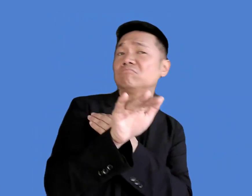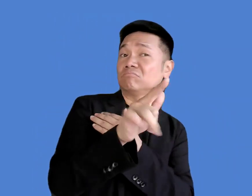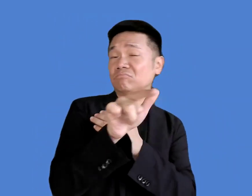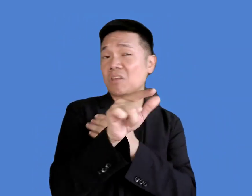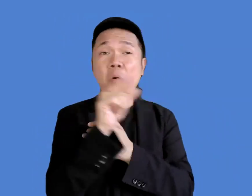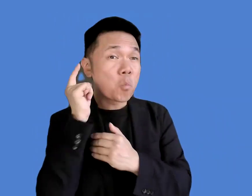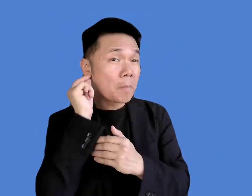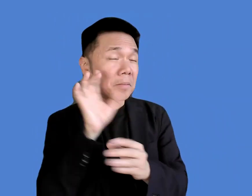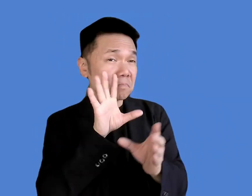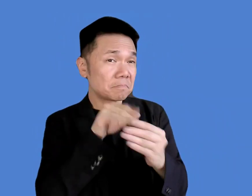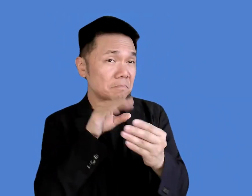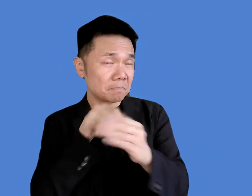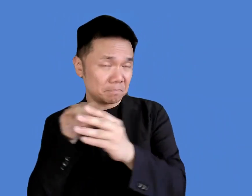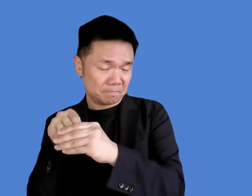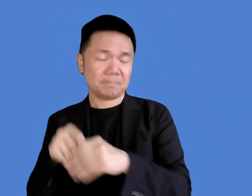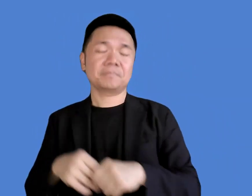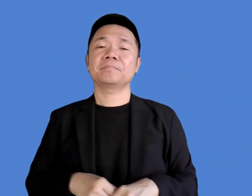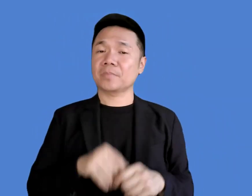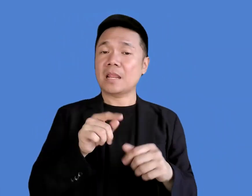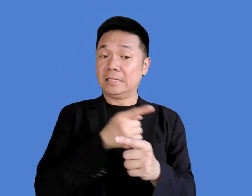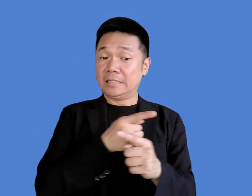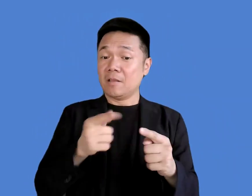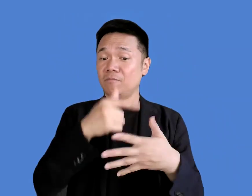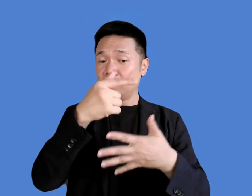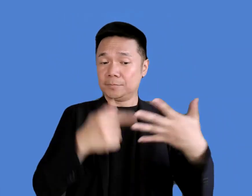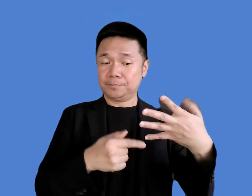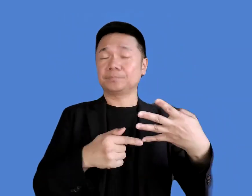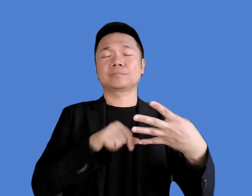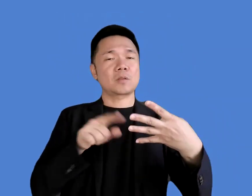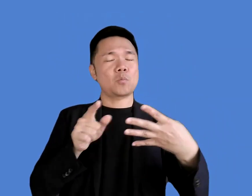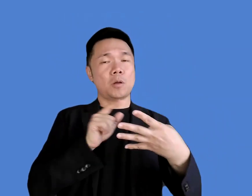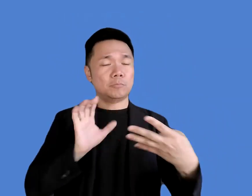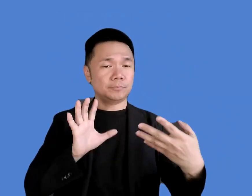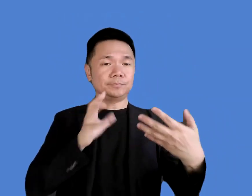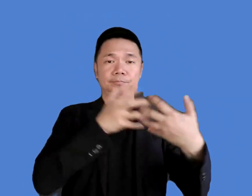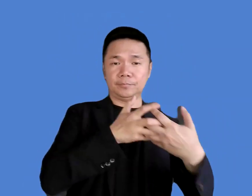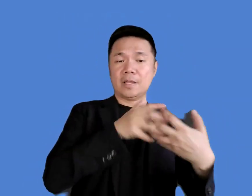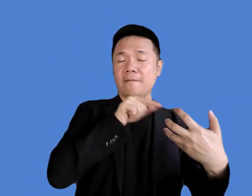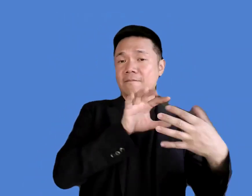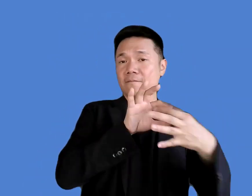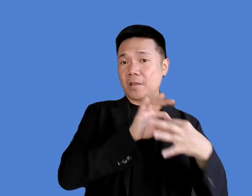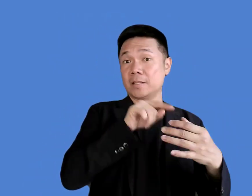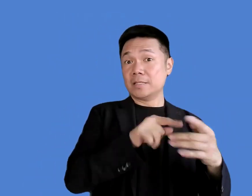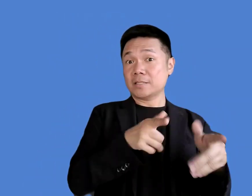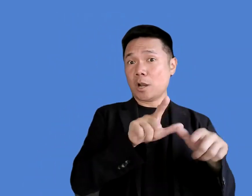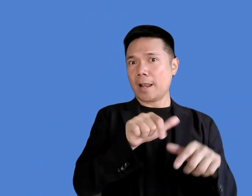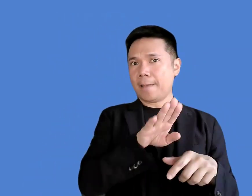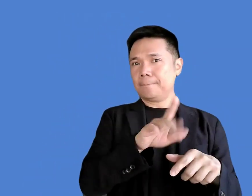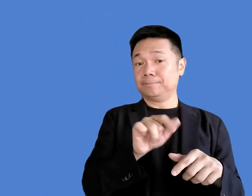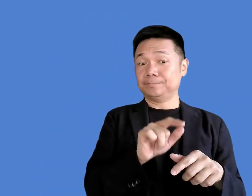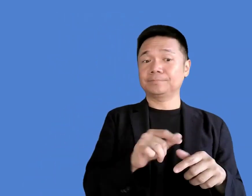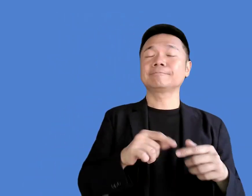take this thematic action approach to each of the labs. This will help feed into phase 3, which is recognition,